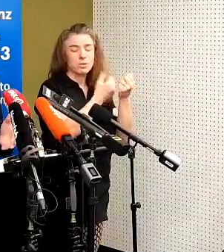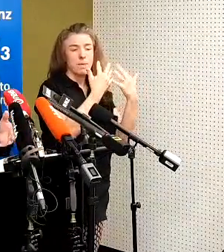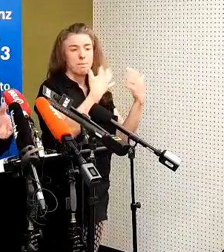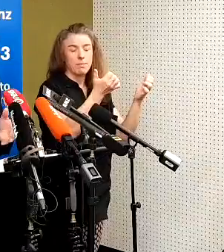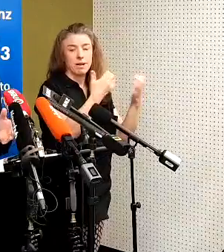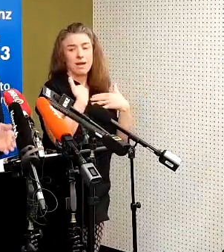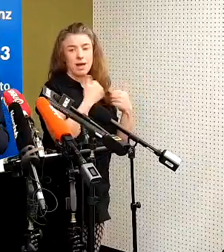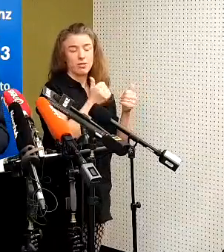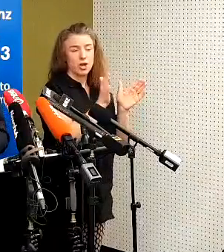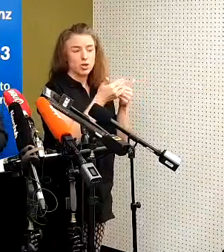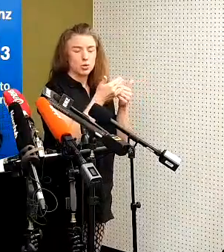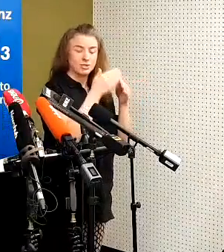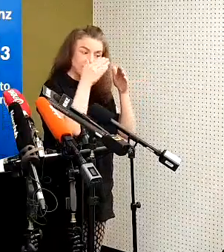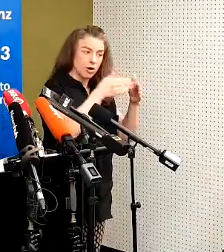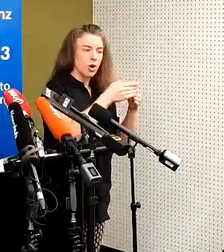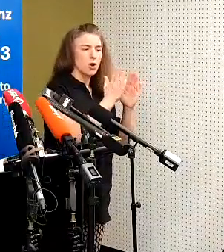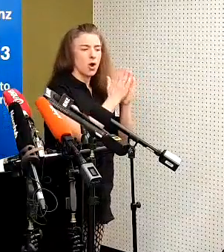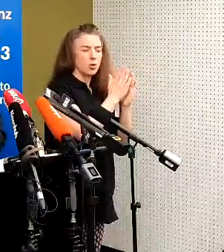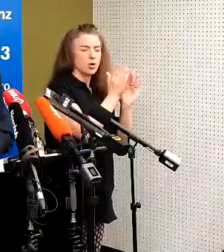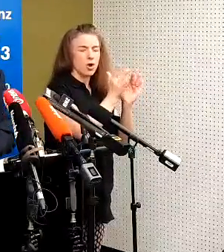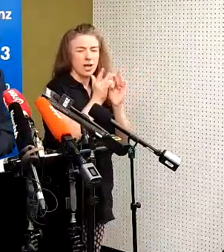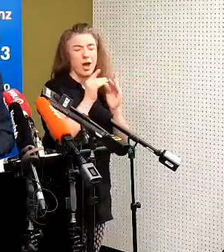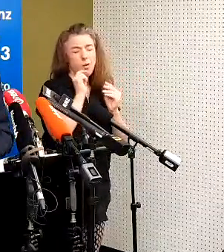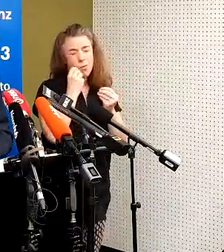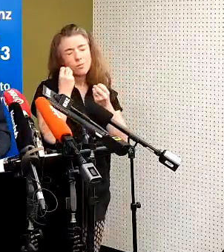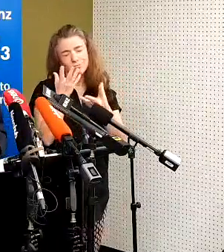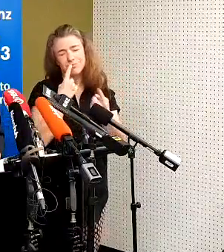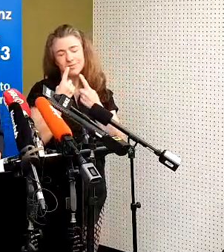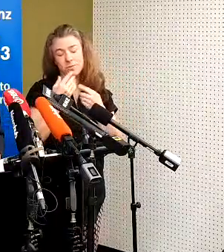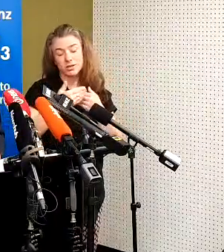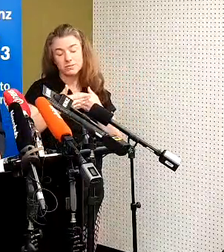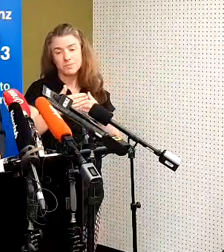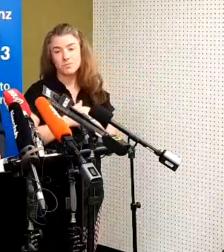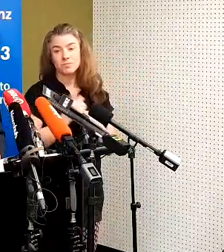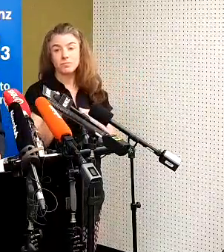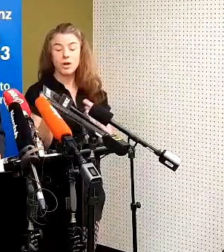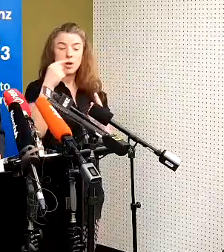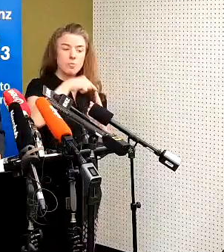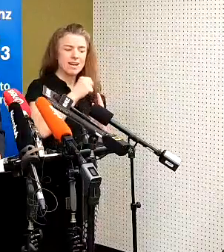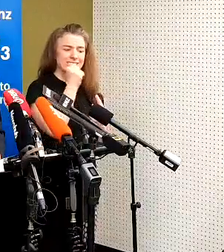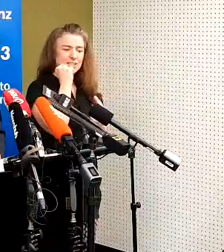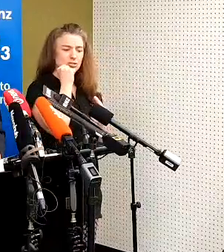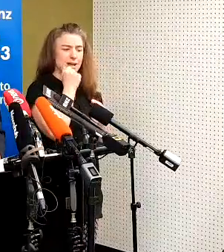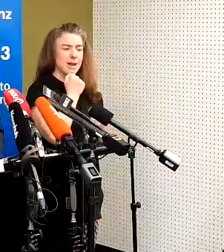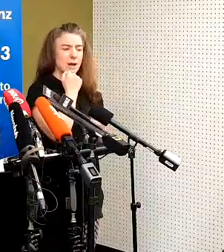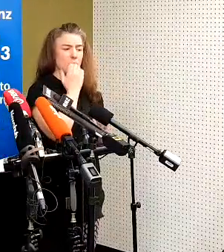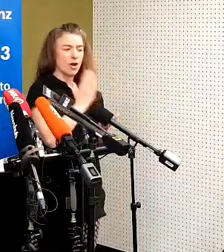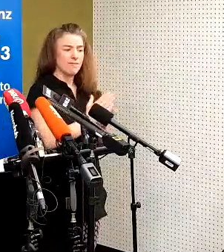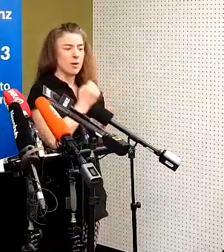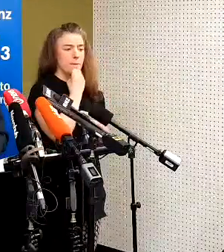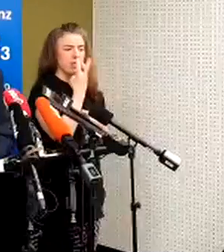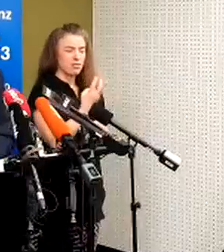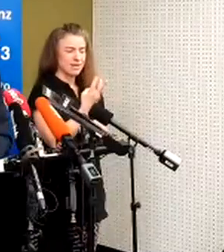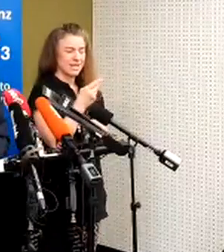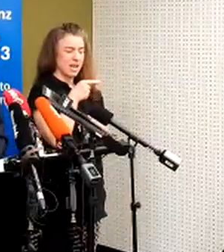with identifying close contacts and getting them in self-isolation. I will provide it once I know it. Yes. Can we go back to yesterday's case number 3 with the